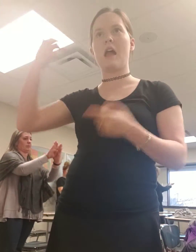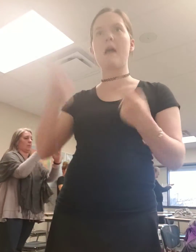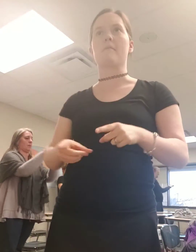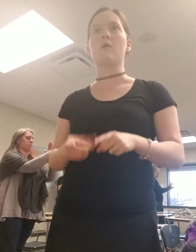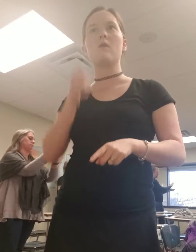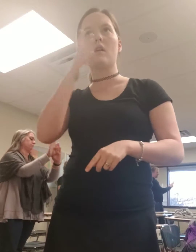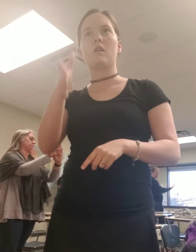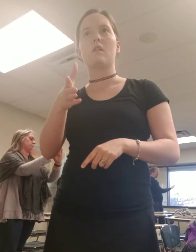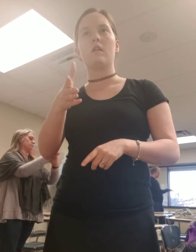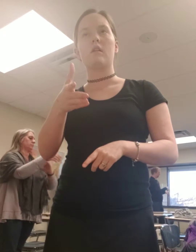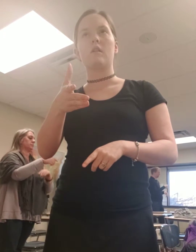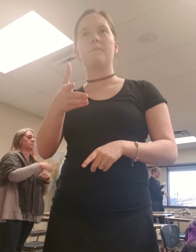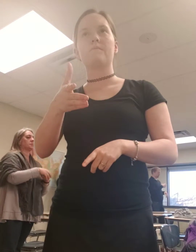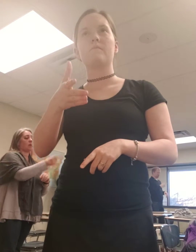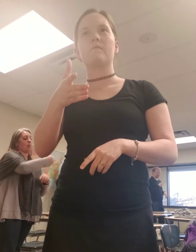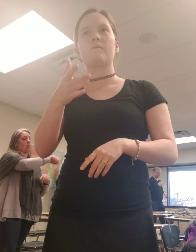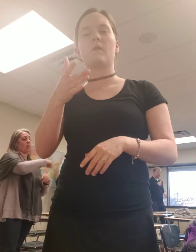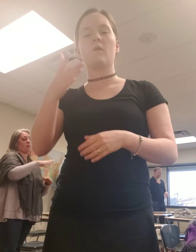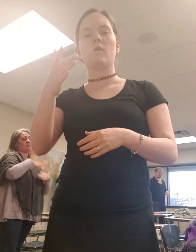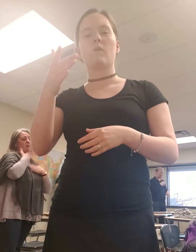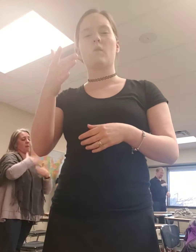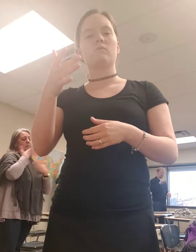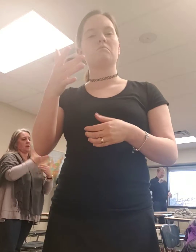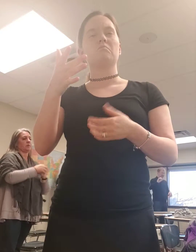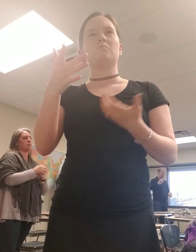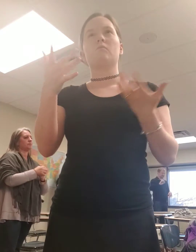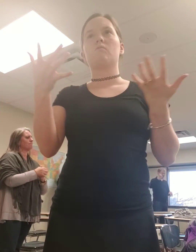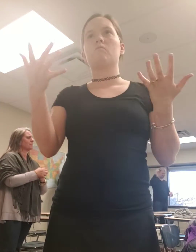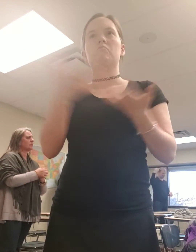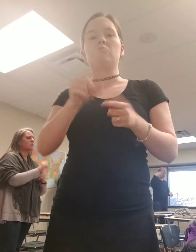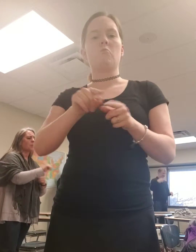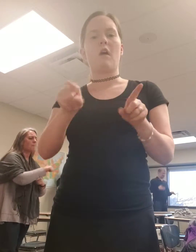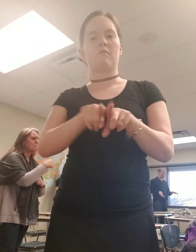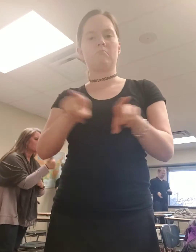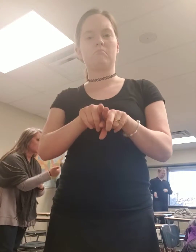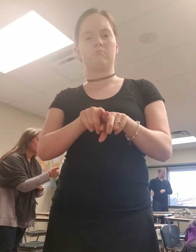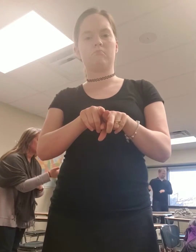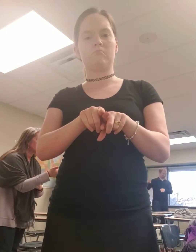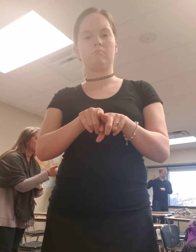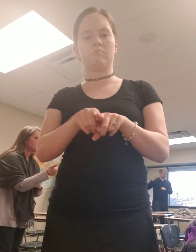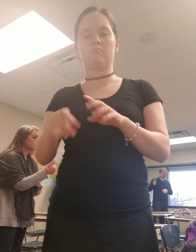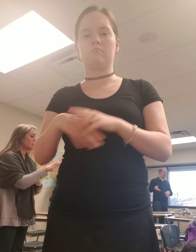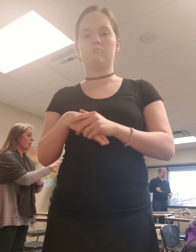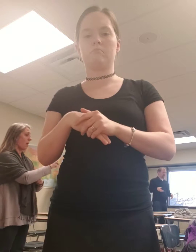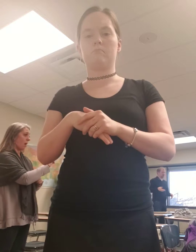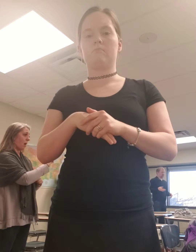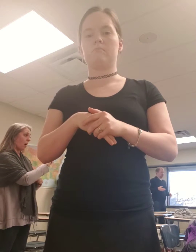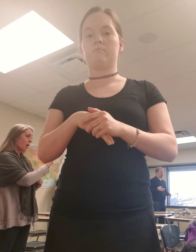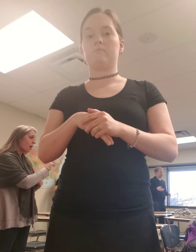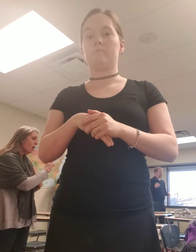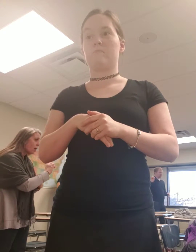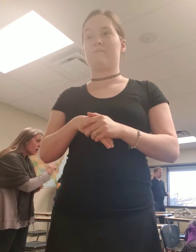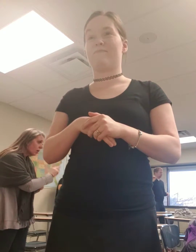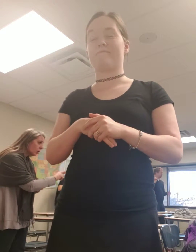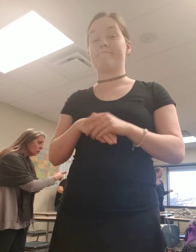much. But why else? Dig deeper. Connor. They probably thought she was crazy and they